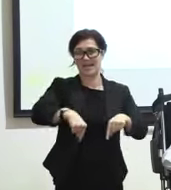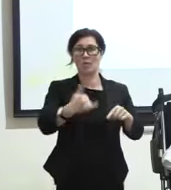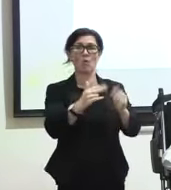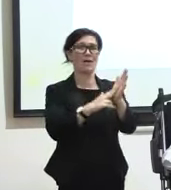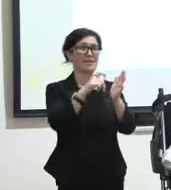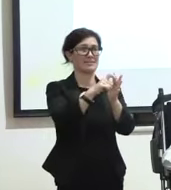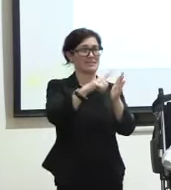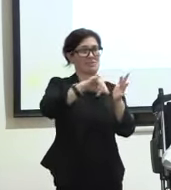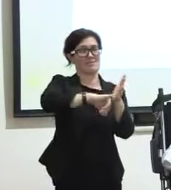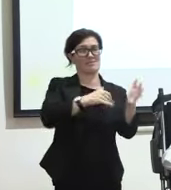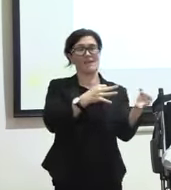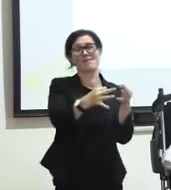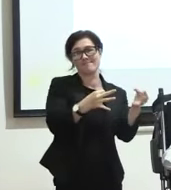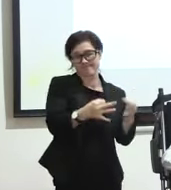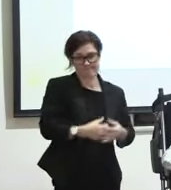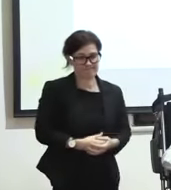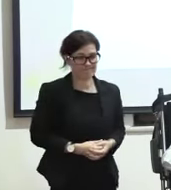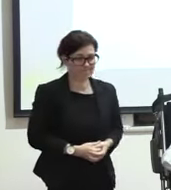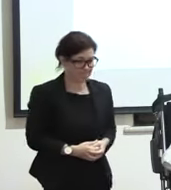NDIS plan.